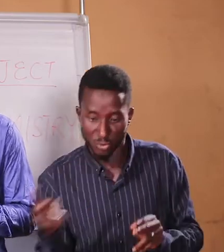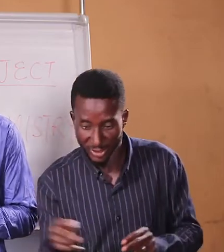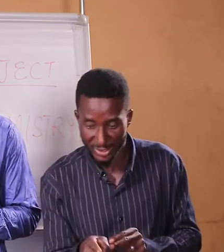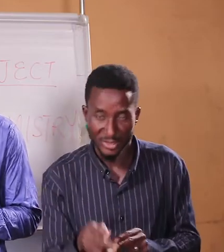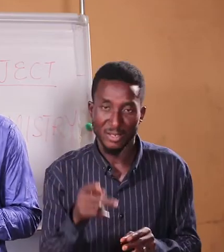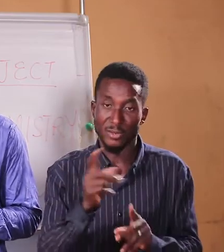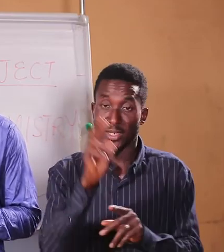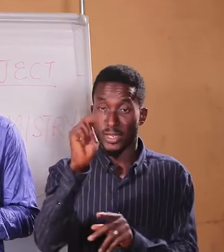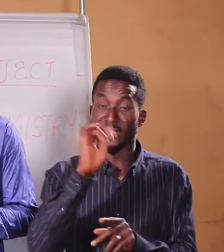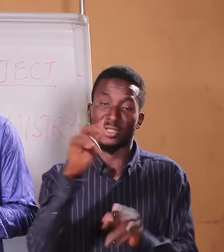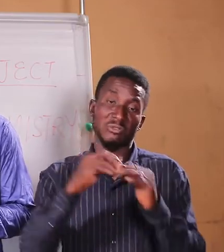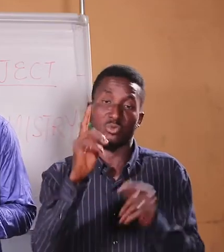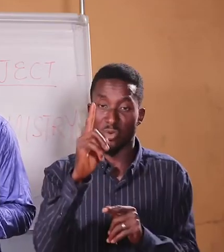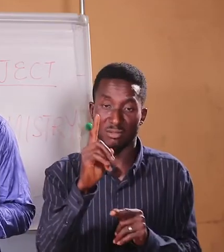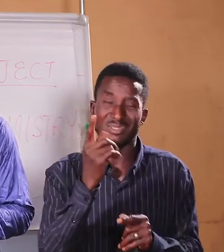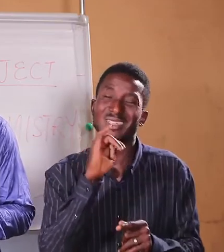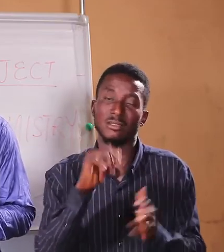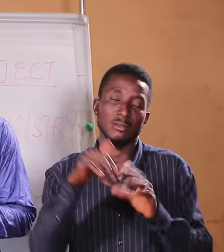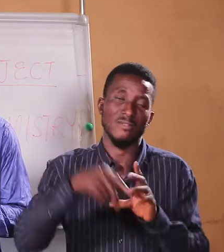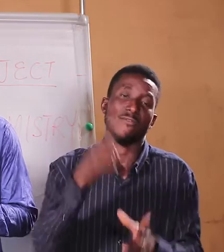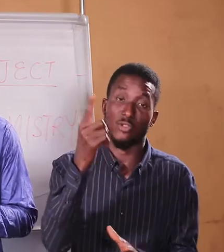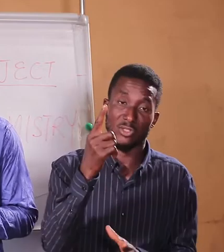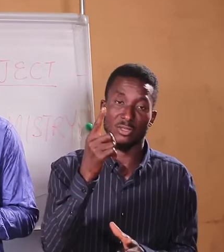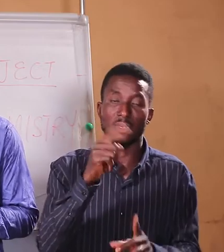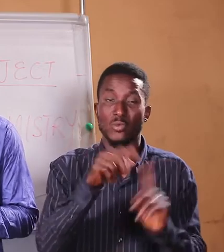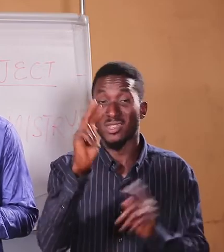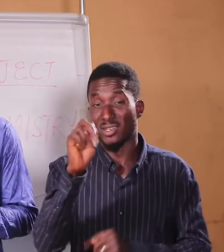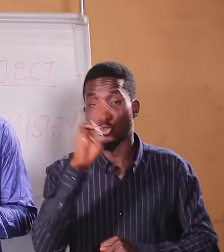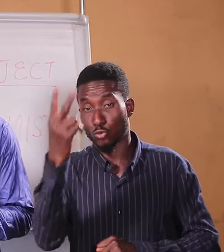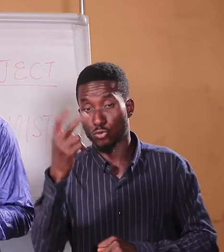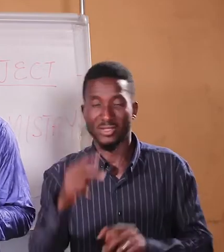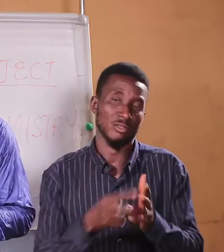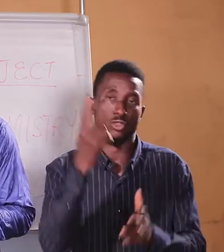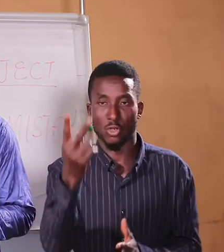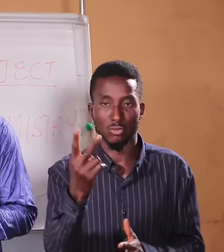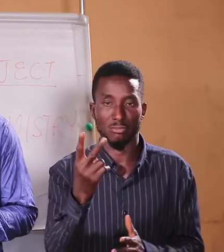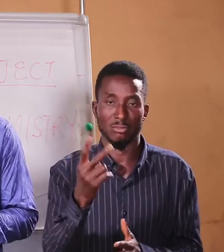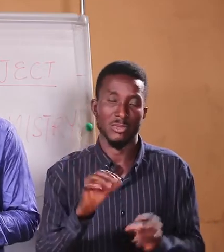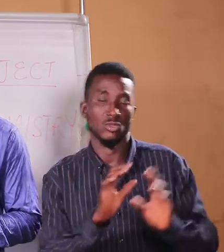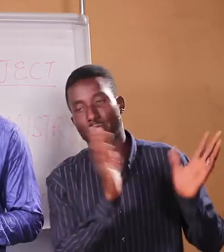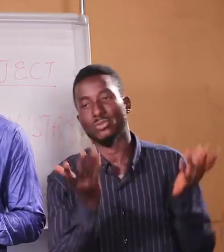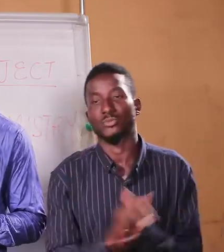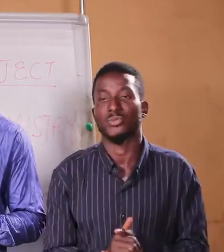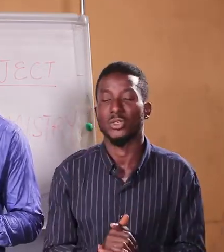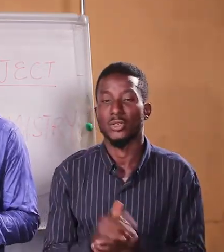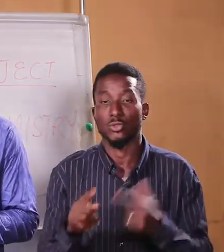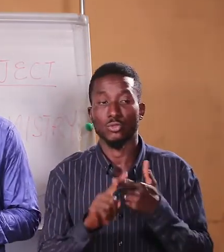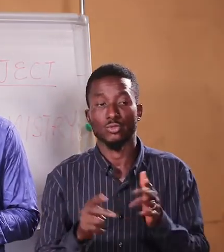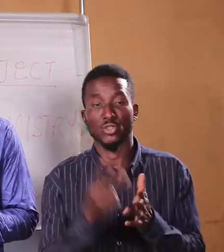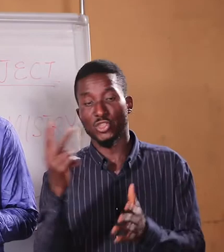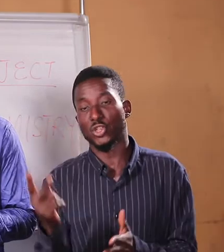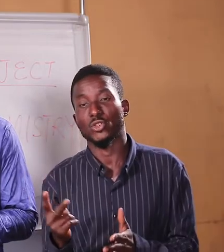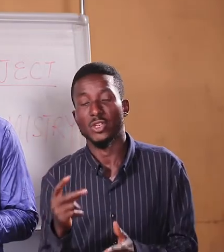When n is equals to 1, then it is in the first shell. When n is 2, then it is in the second shell, and so on. Then we'll go to the